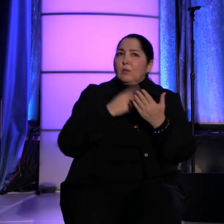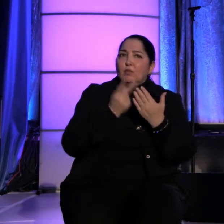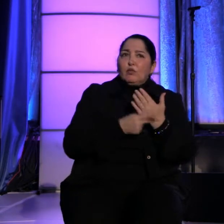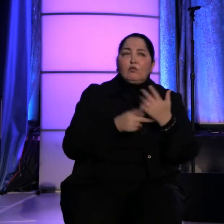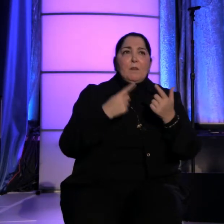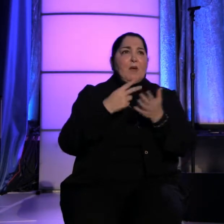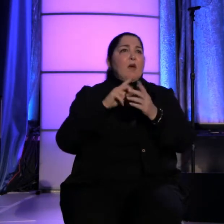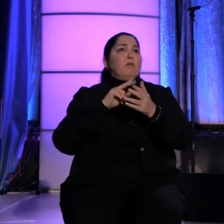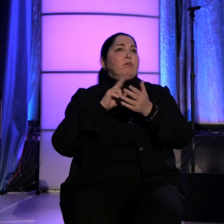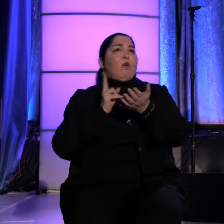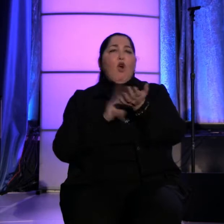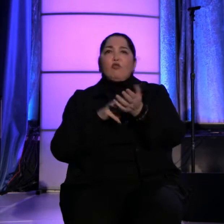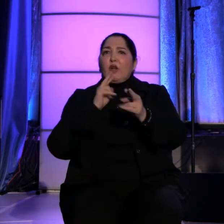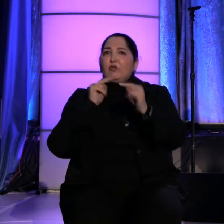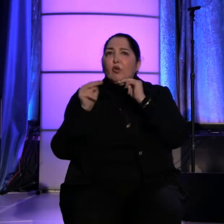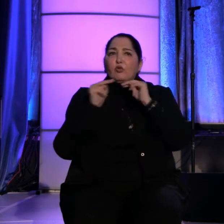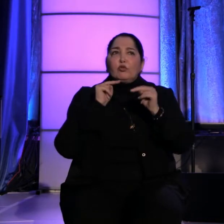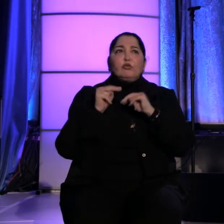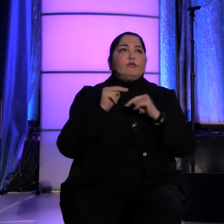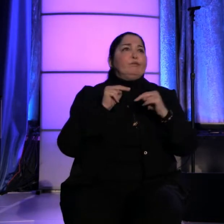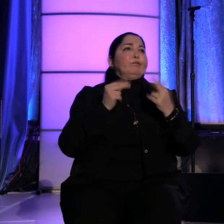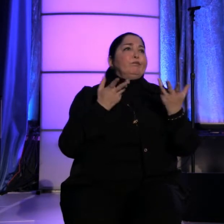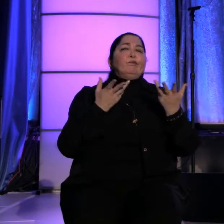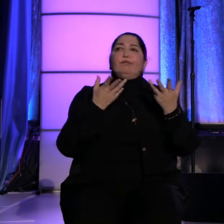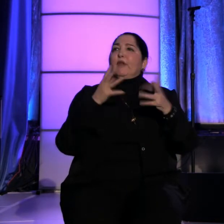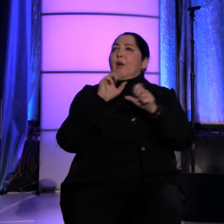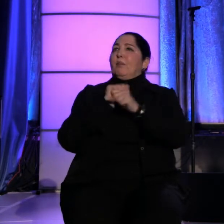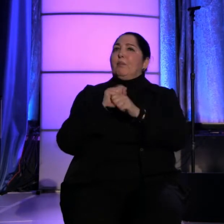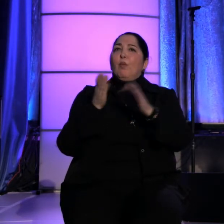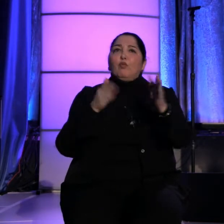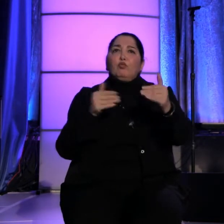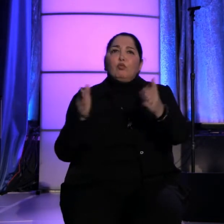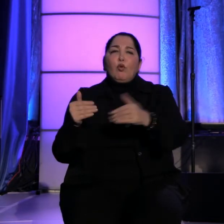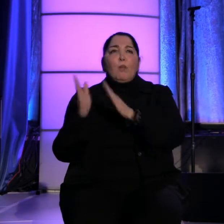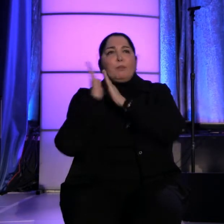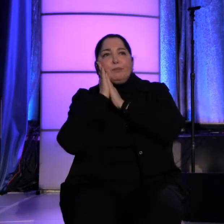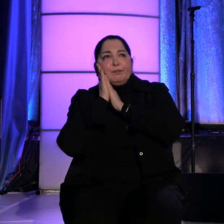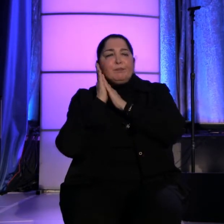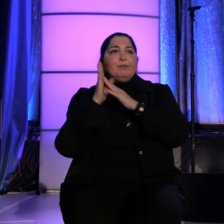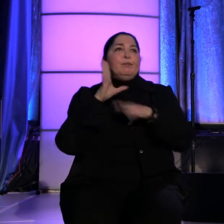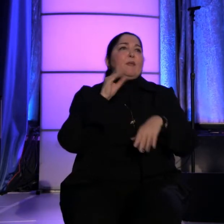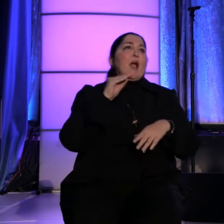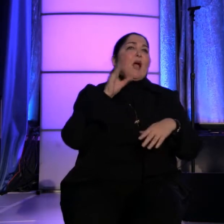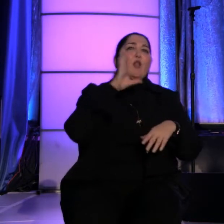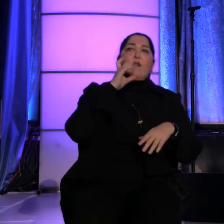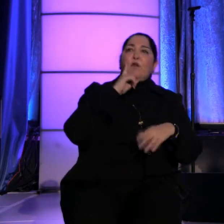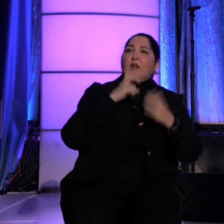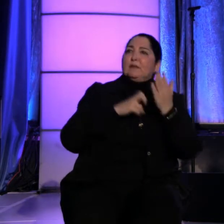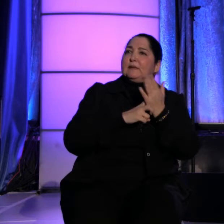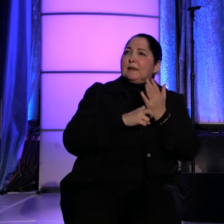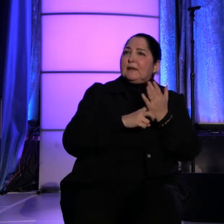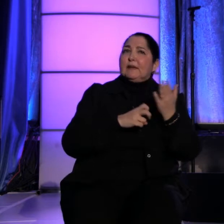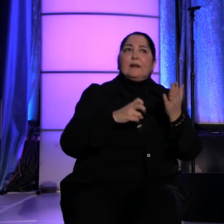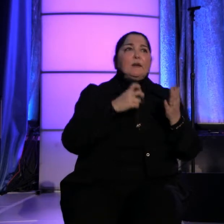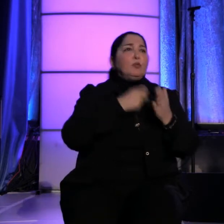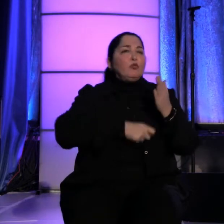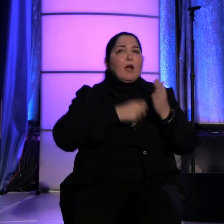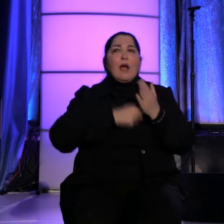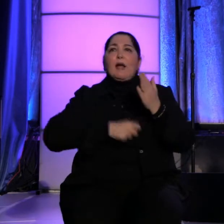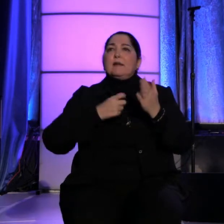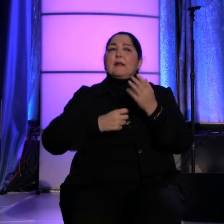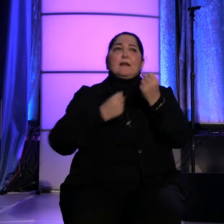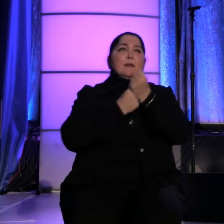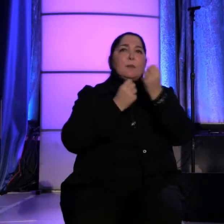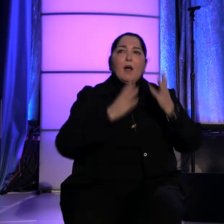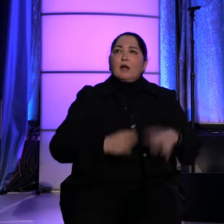the contracts and booking accommodations, setting ticket prices, seeking sponsors and donors, and writing press releases and tuning